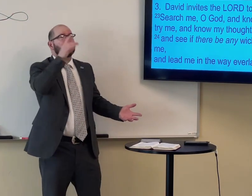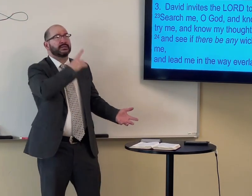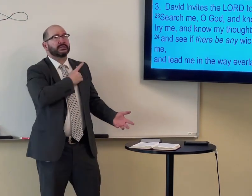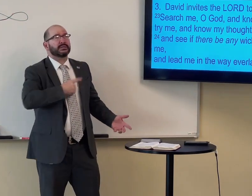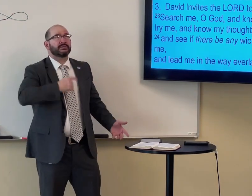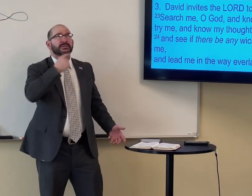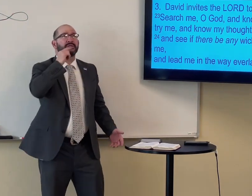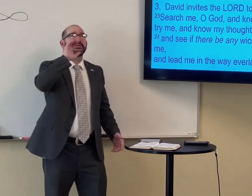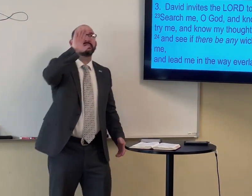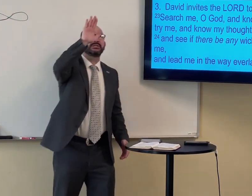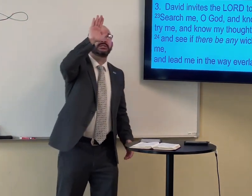Lord,